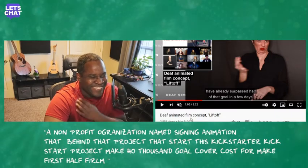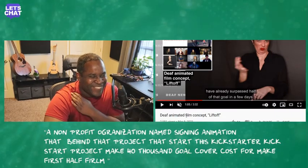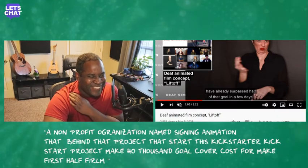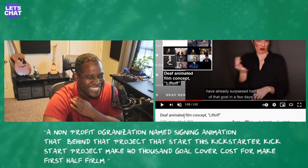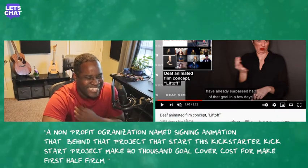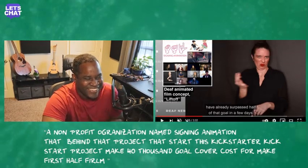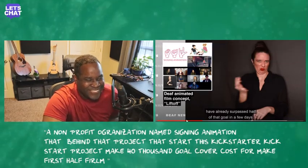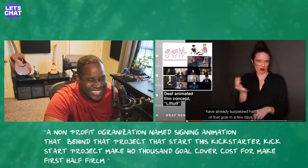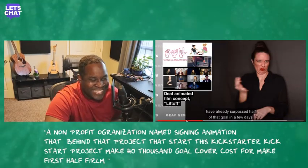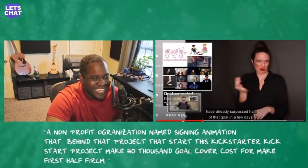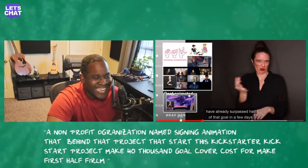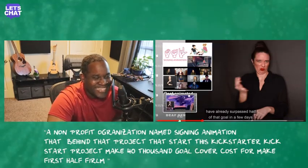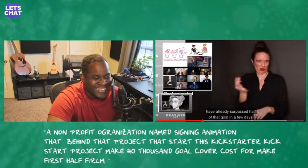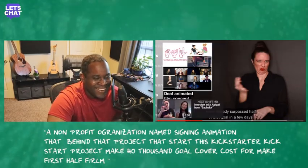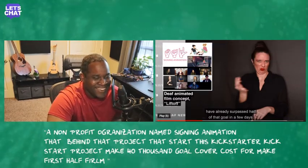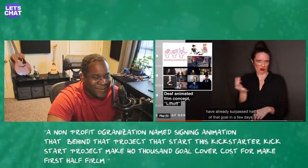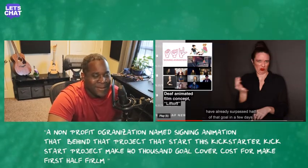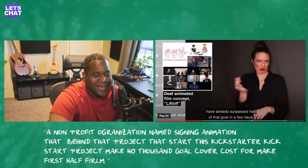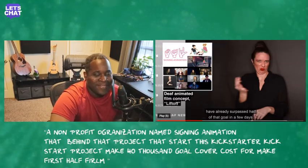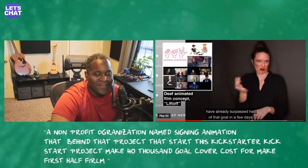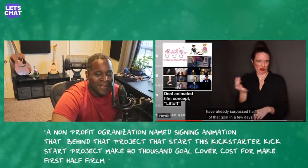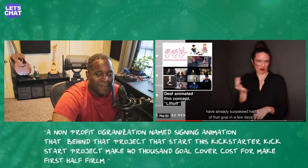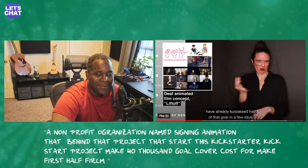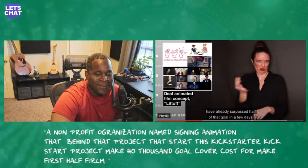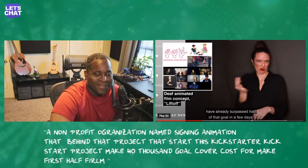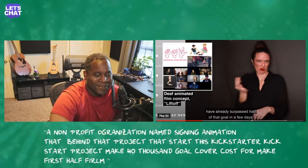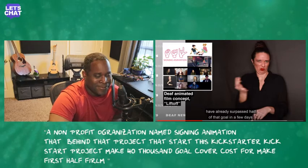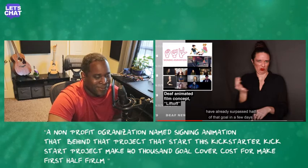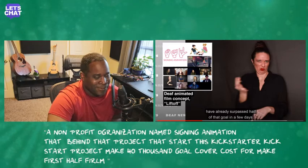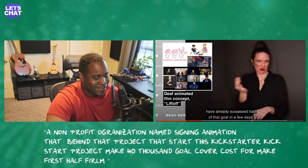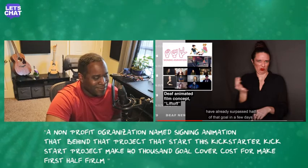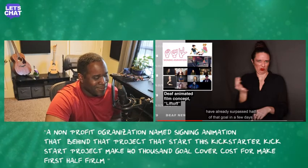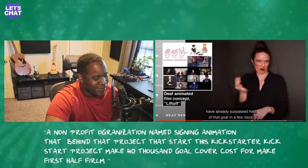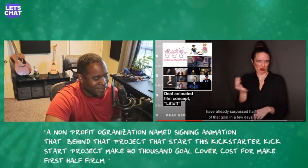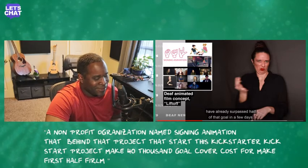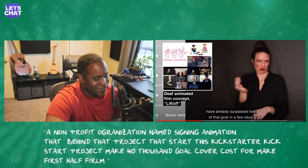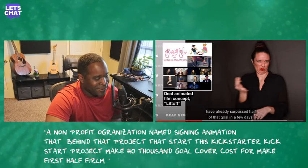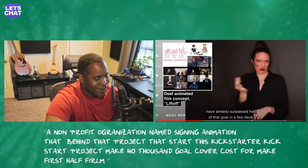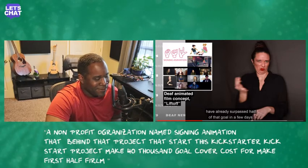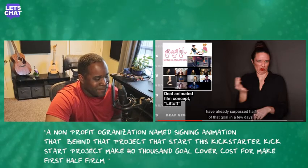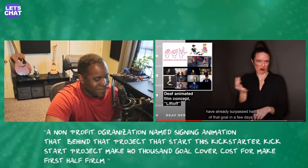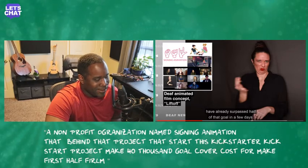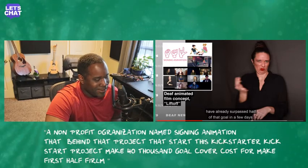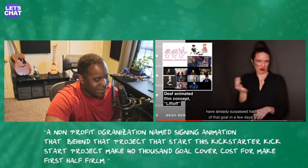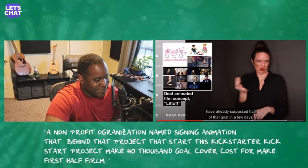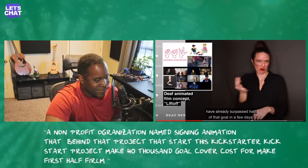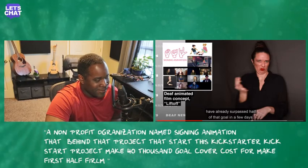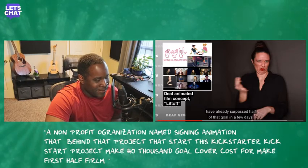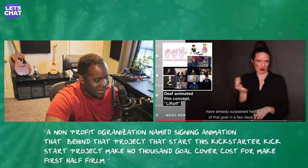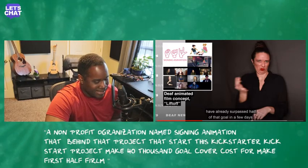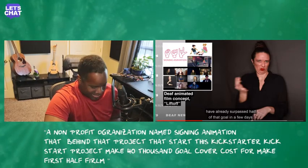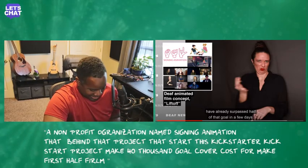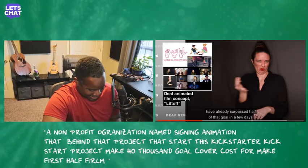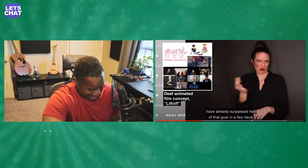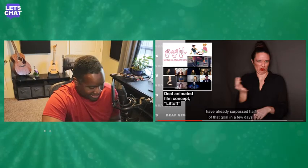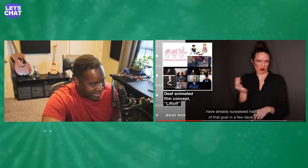summary of this video. I know. There's hopefully we learned some cool stuff though along the way, right? All right. So